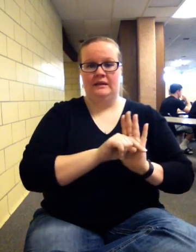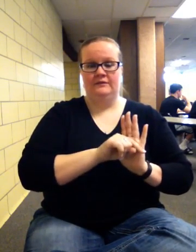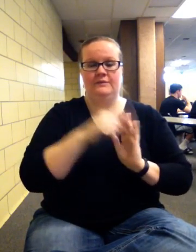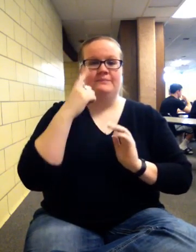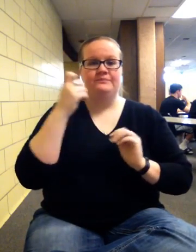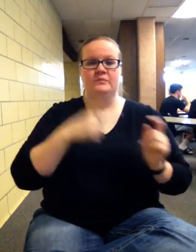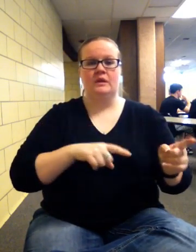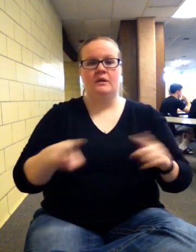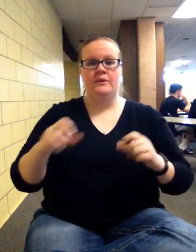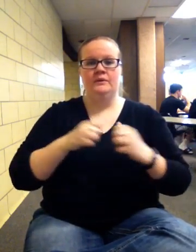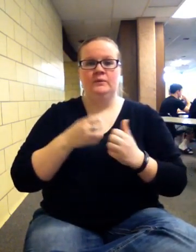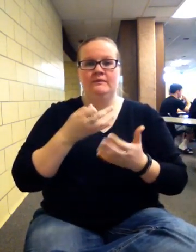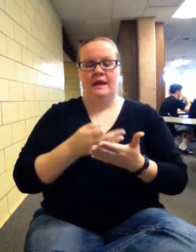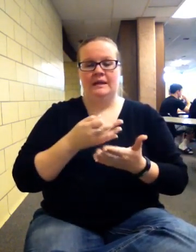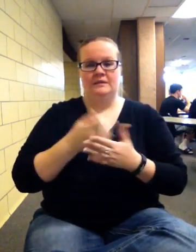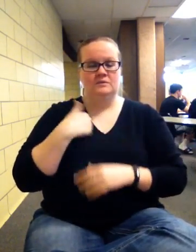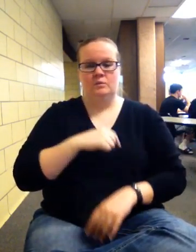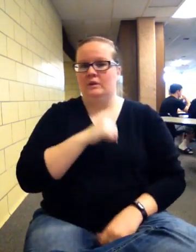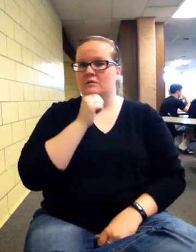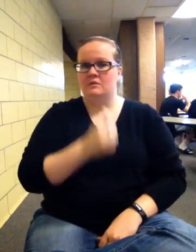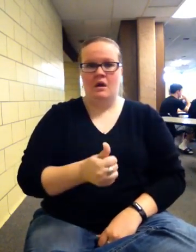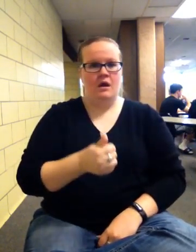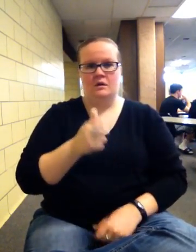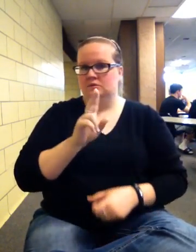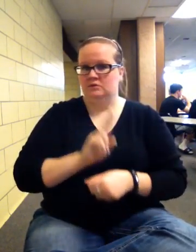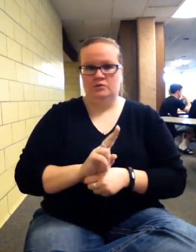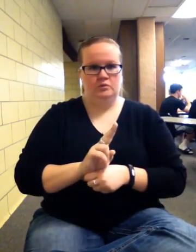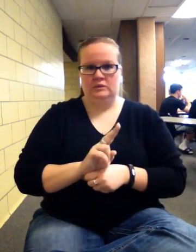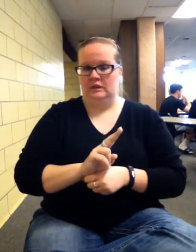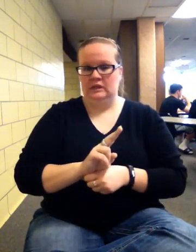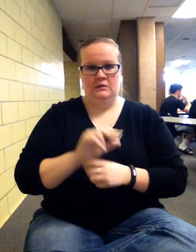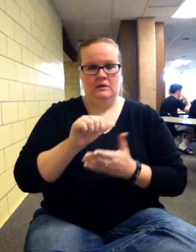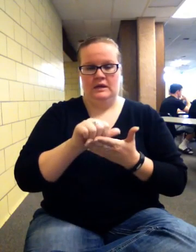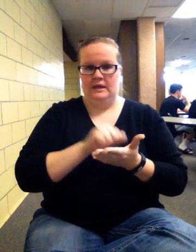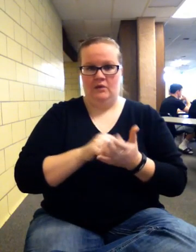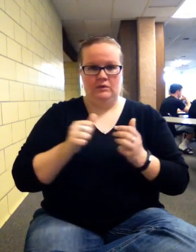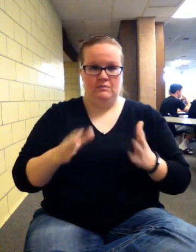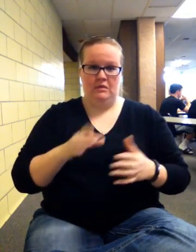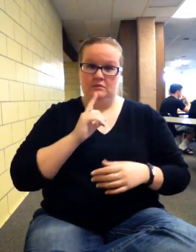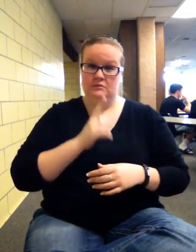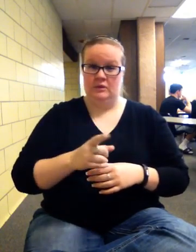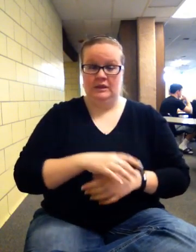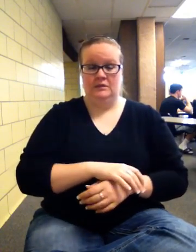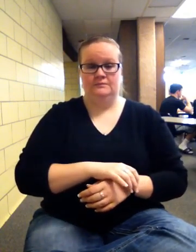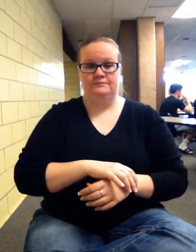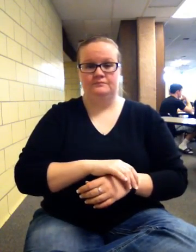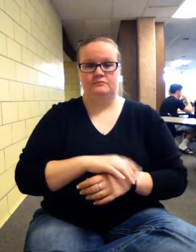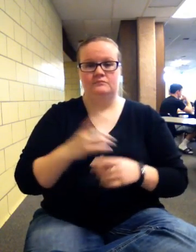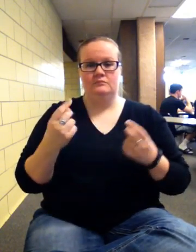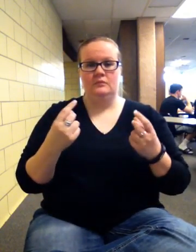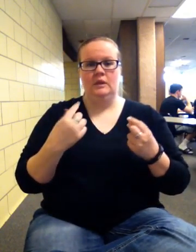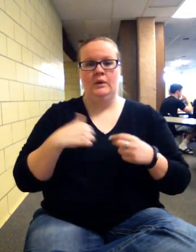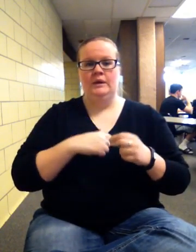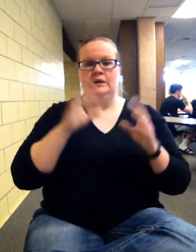in finance, we're not using accounting methods per se. What we're doing is we're focusing on